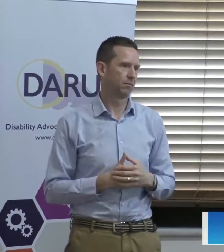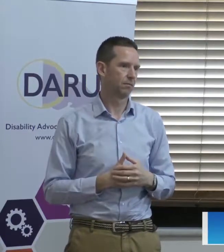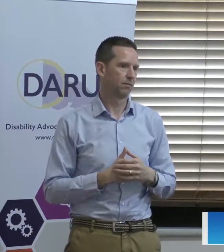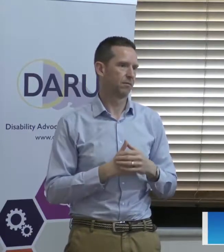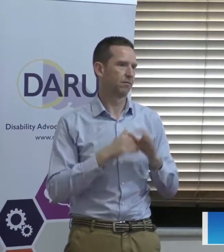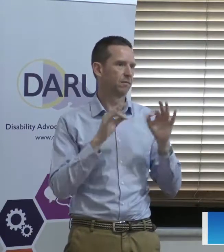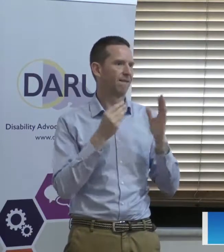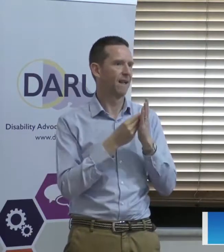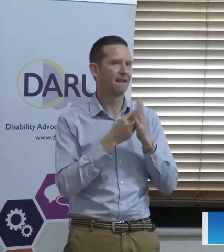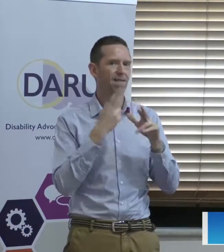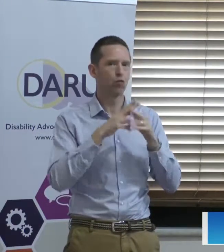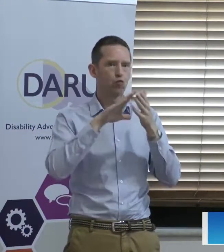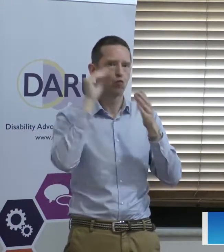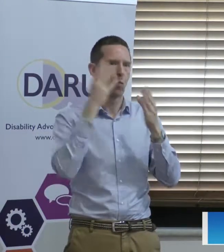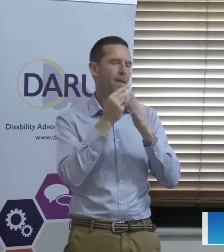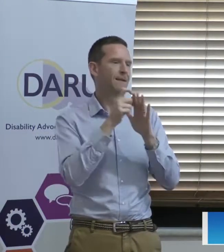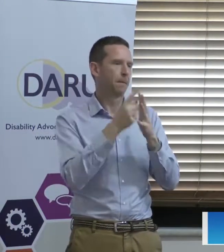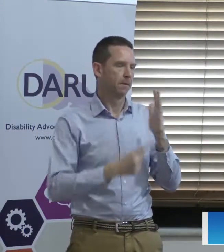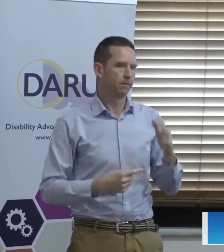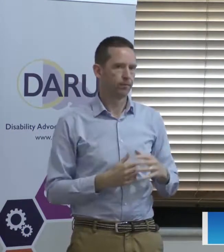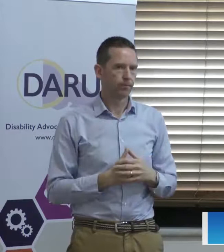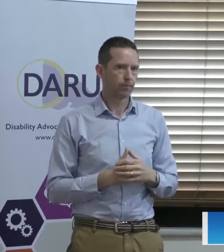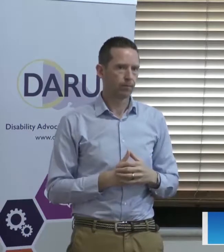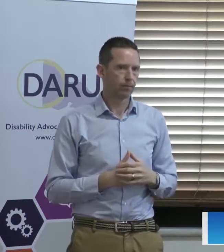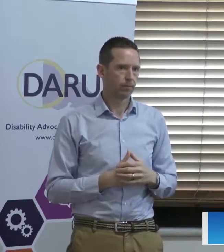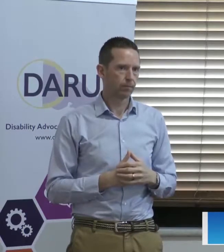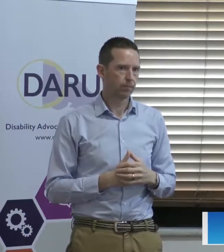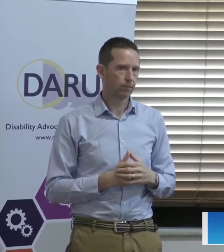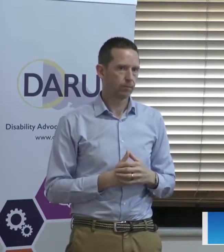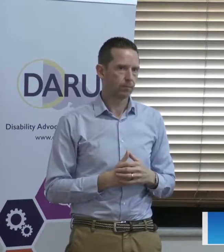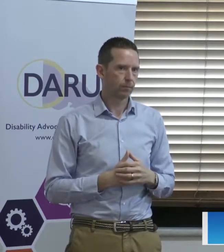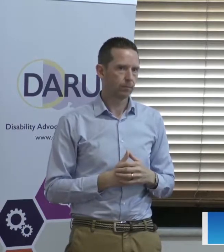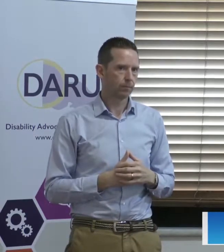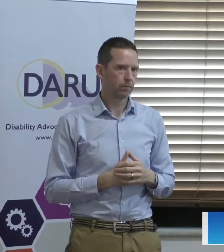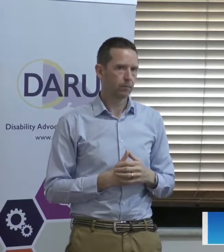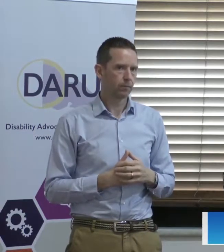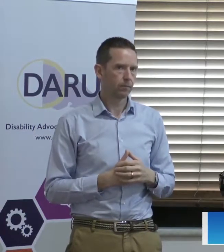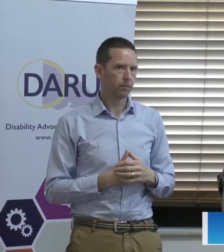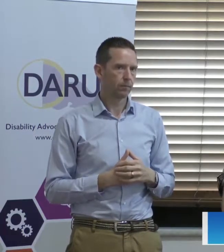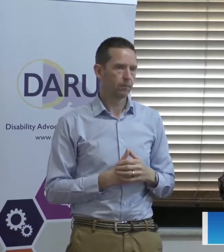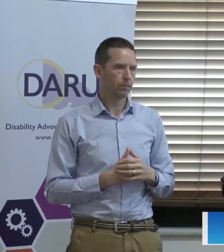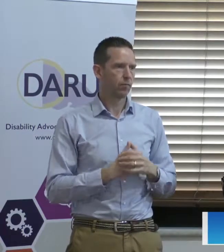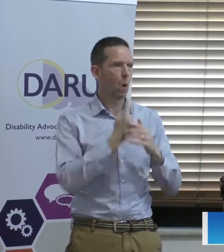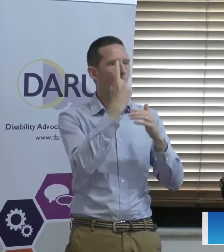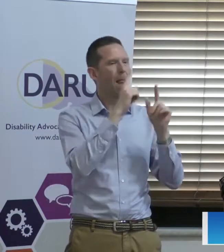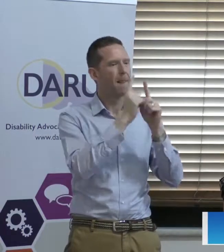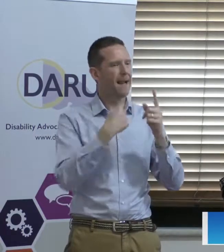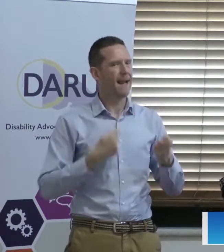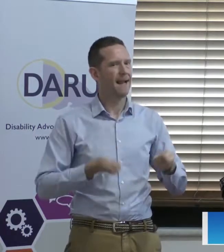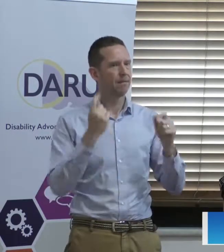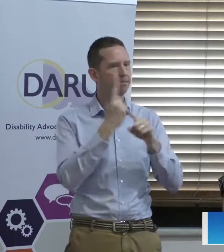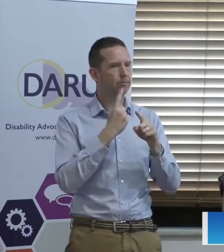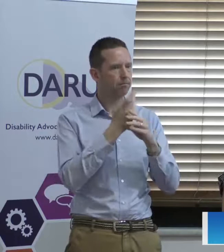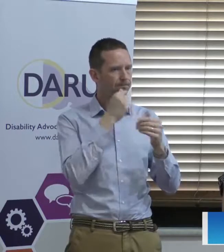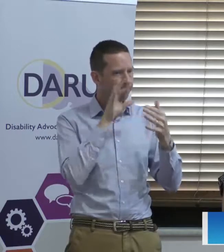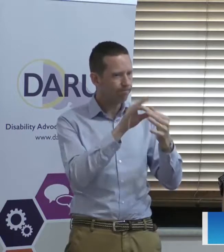funding for students with disabilities. But one thing that we point out too, and I think it goes back to something that Ruth